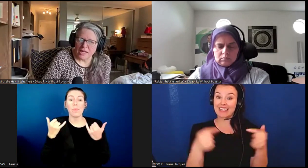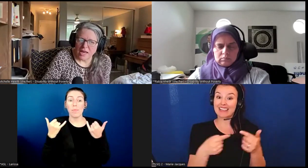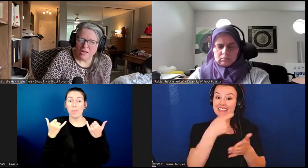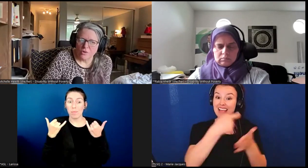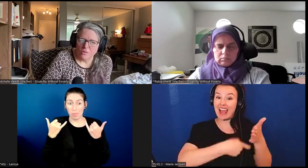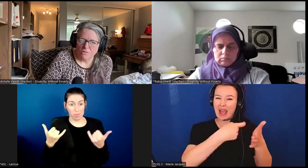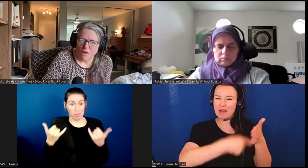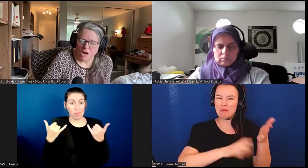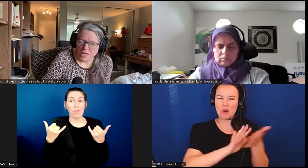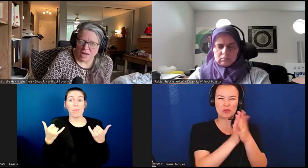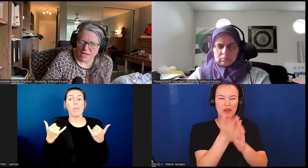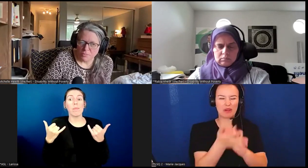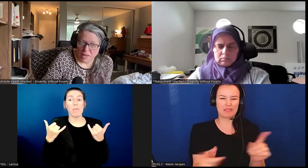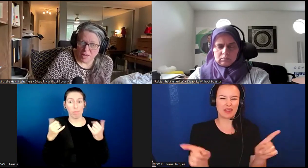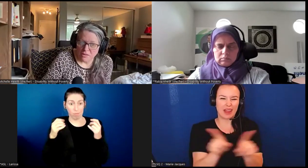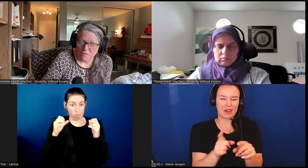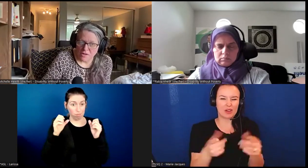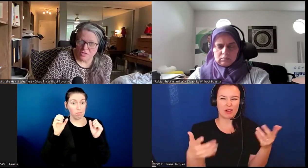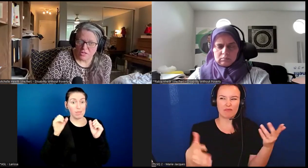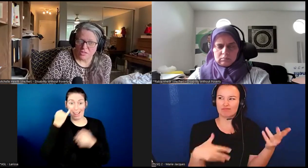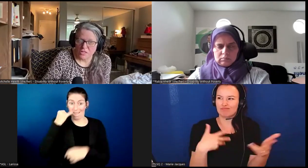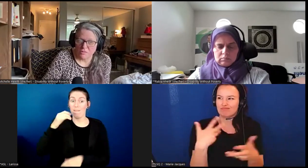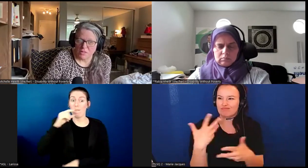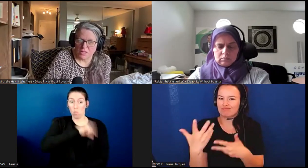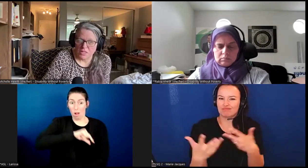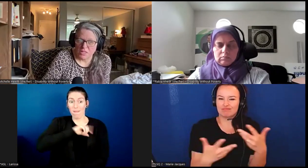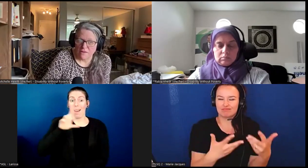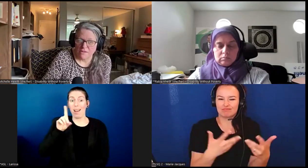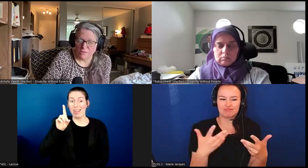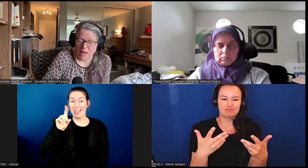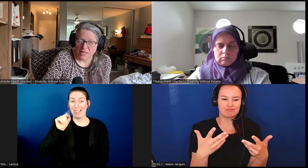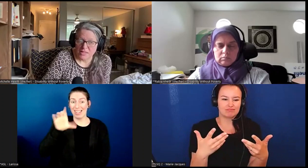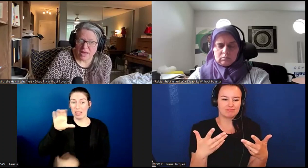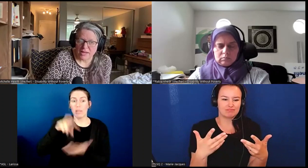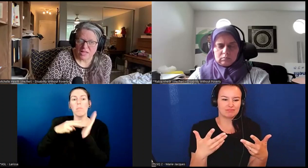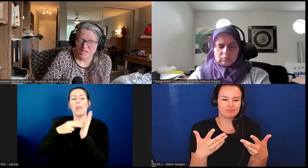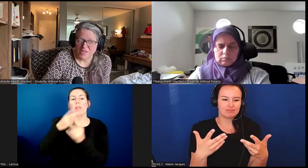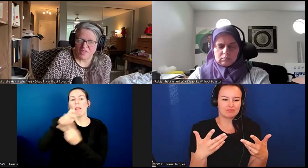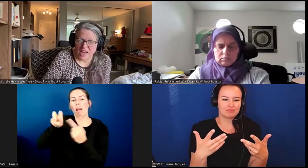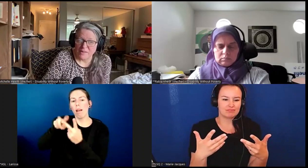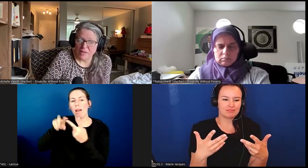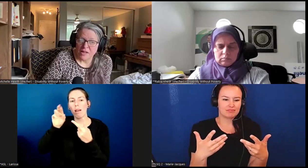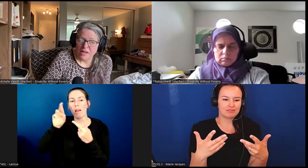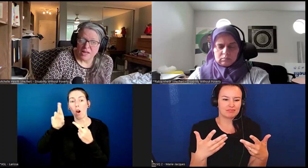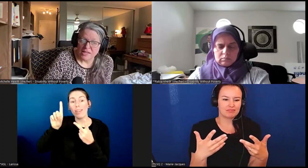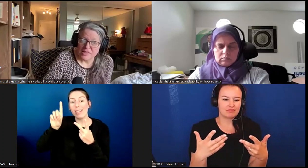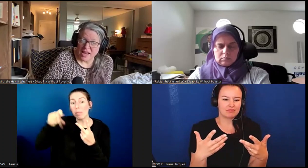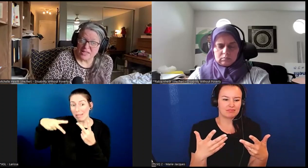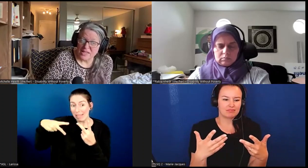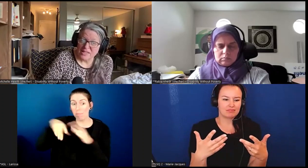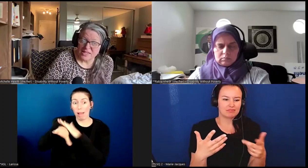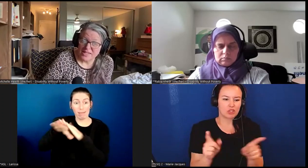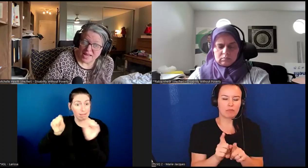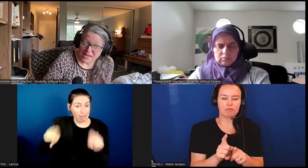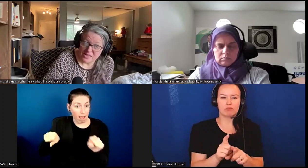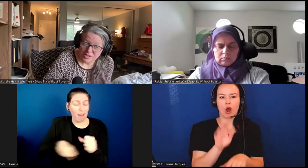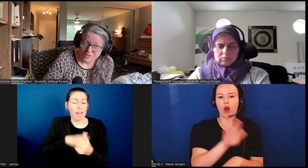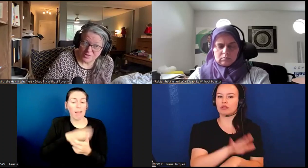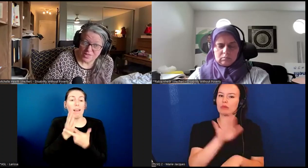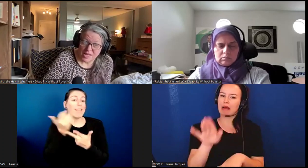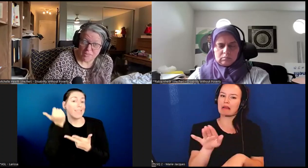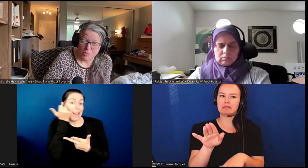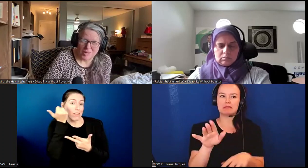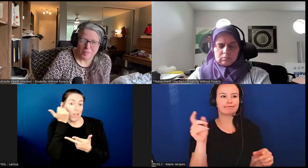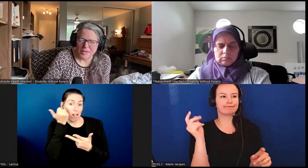It can get you RDSP, the Registered Disability Savings Plan. It's the access for that. It's the access to dental